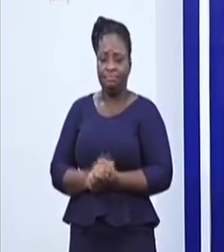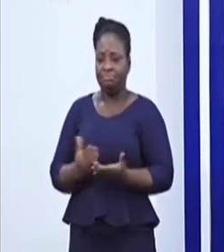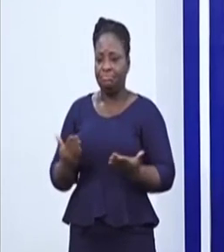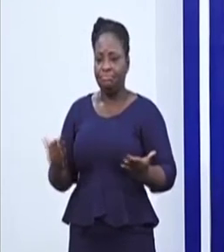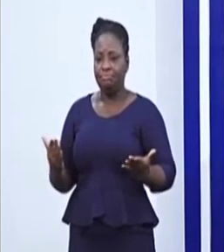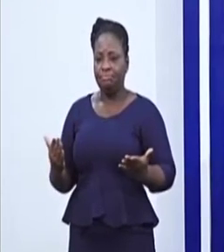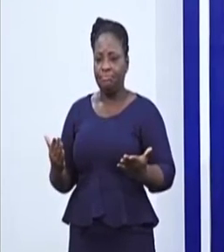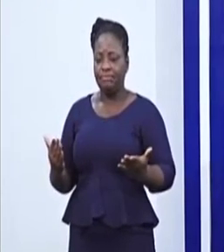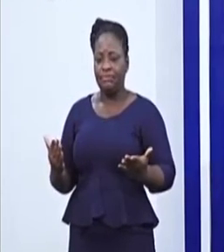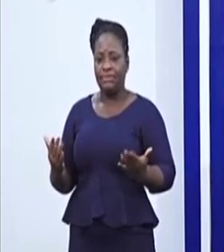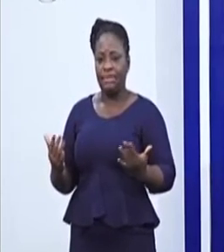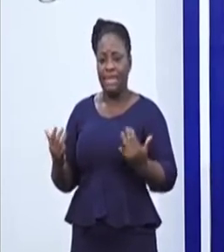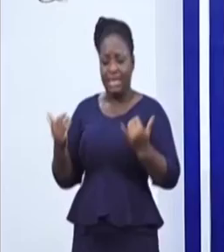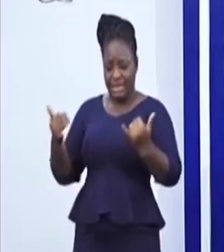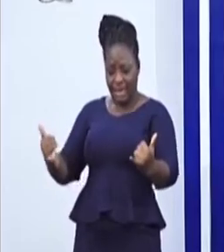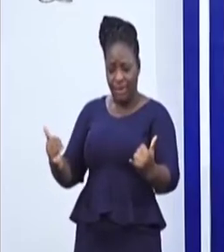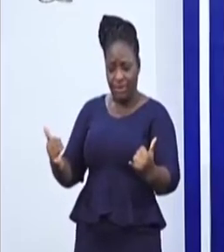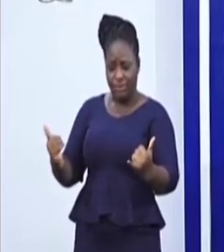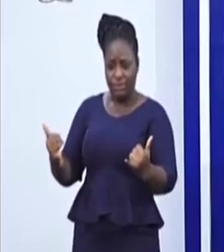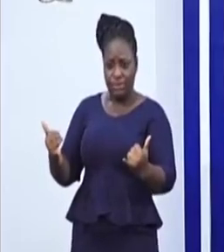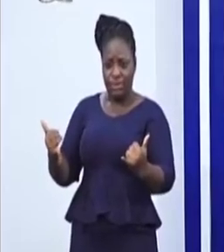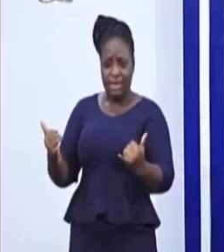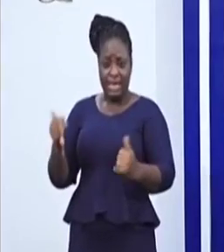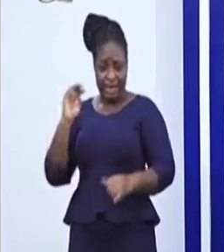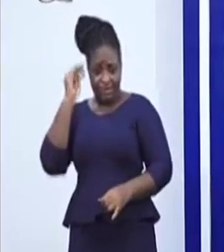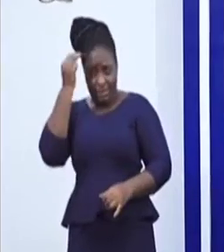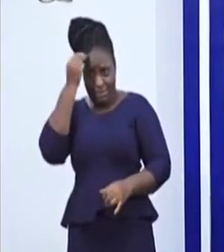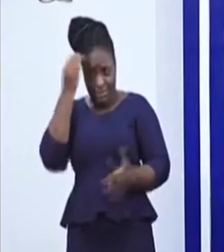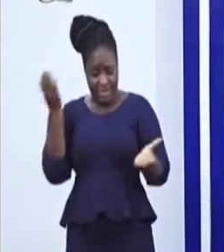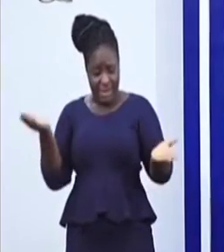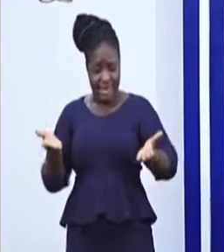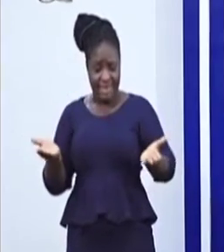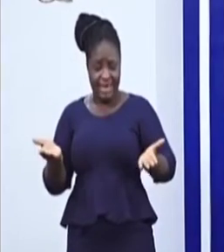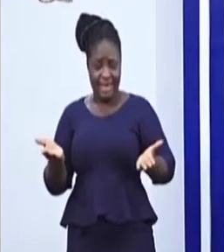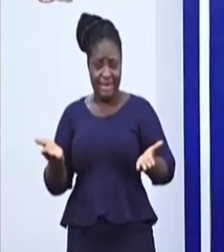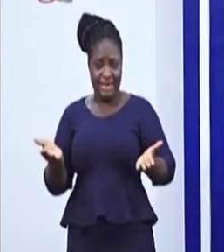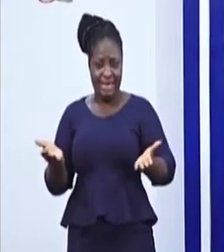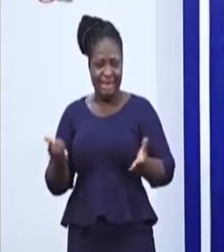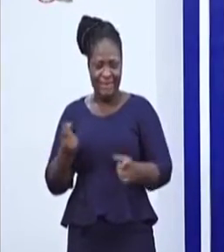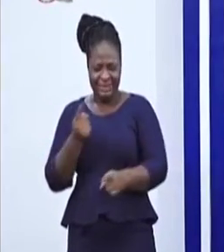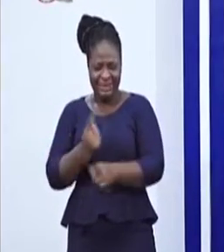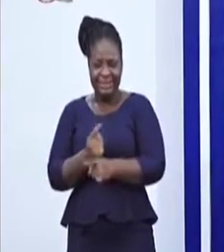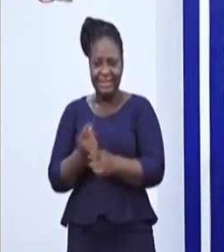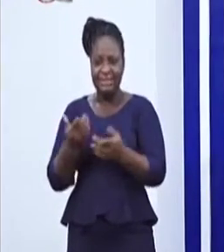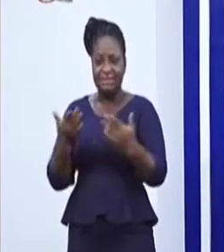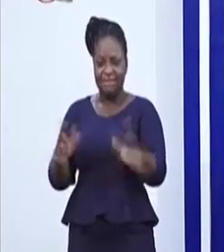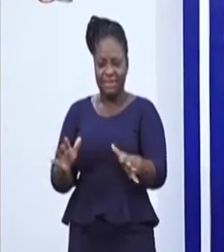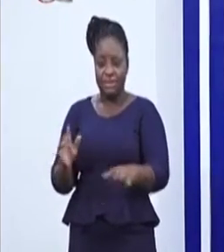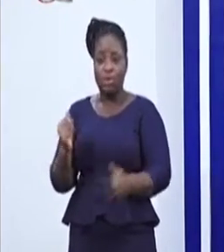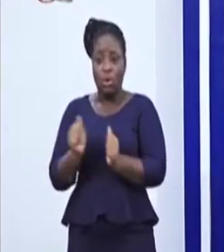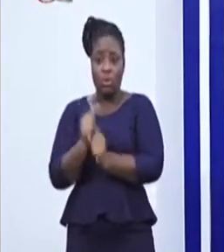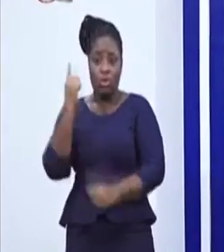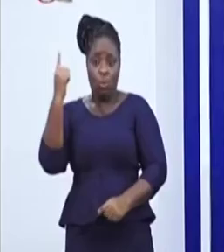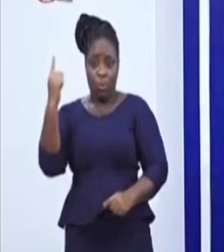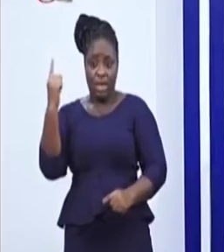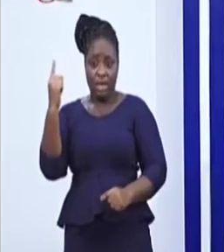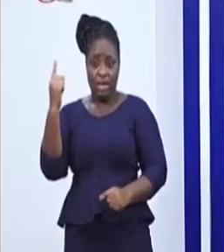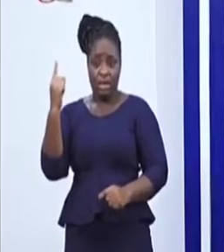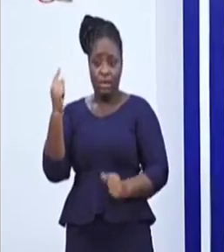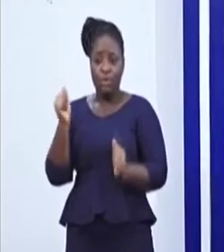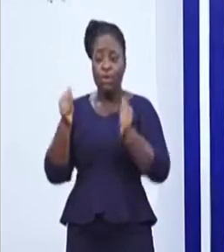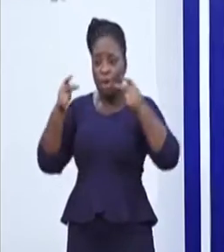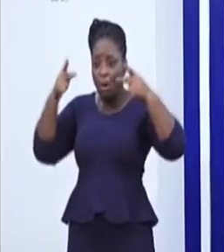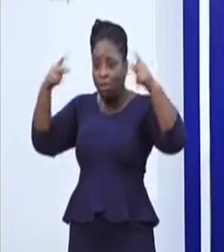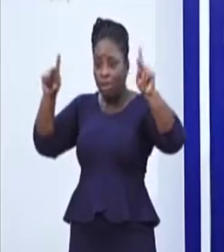The Information Service Department has just completed wave 1 of its